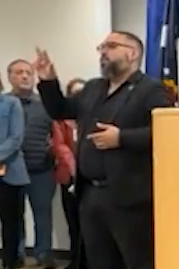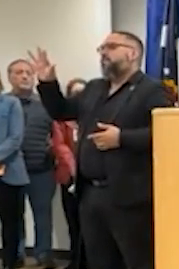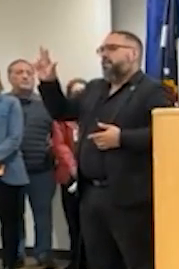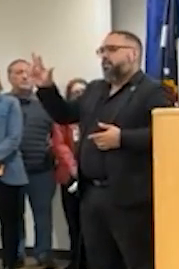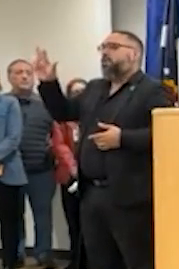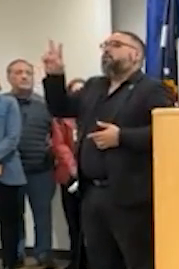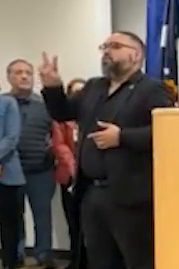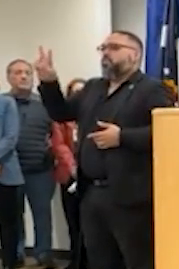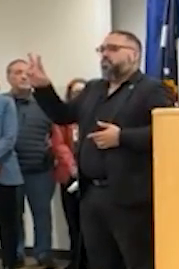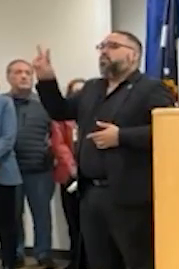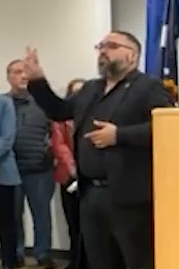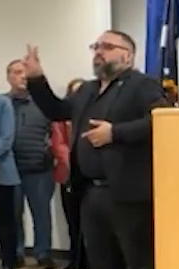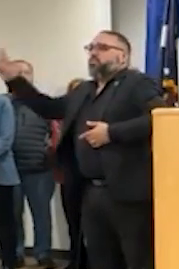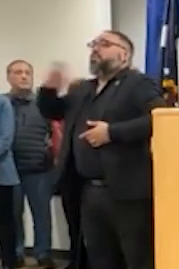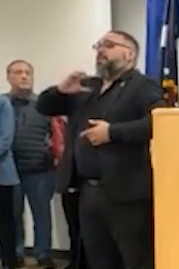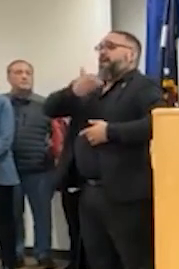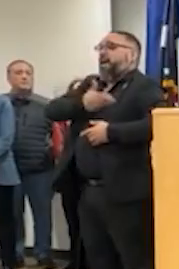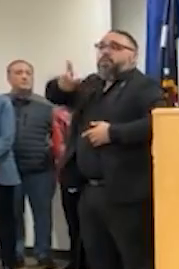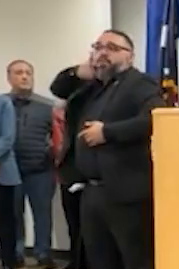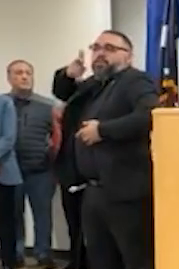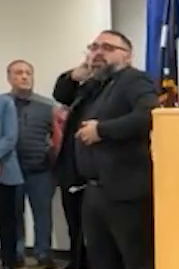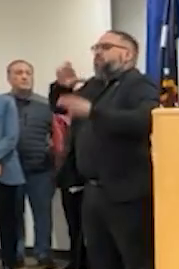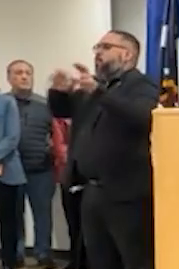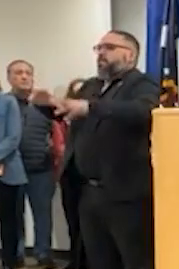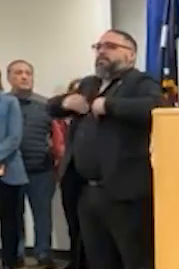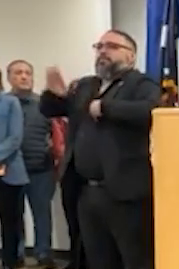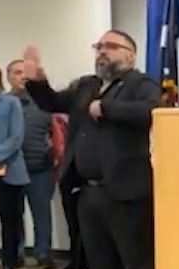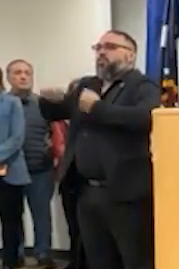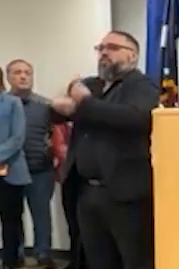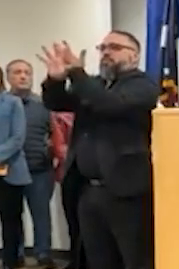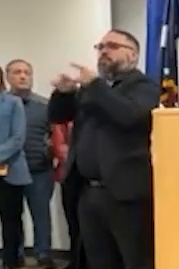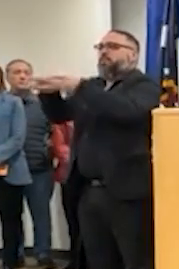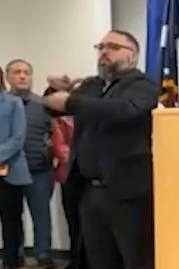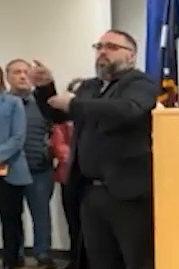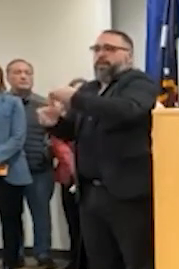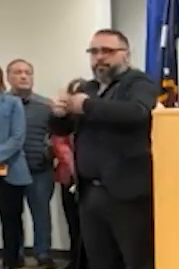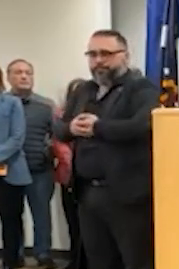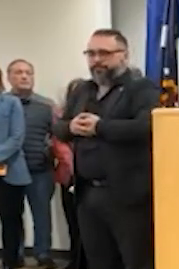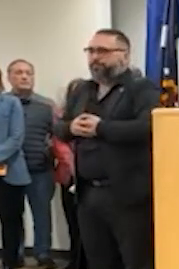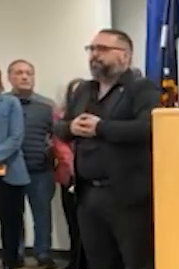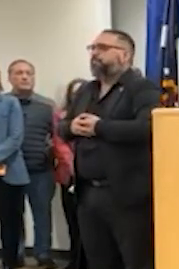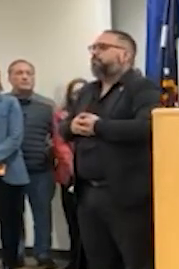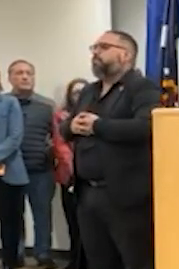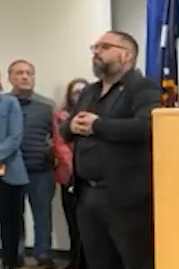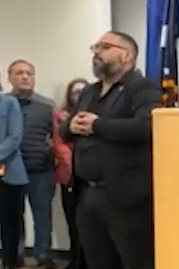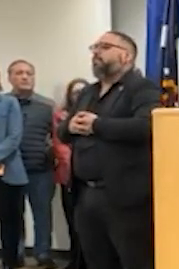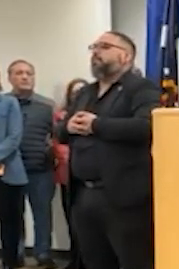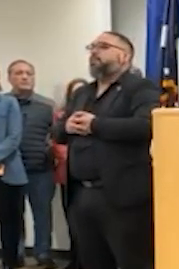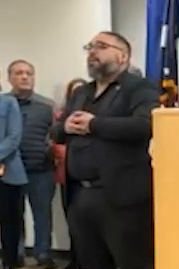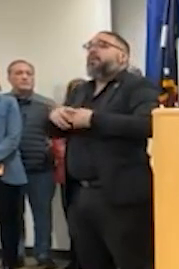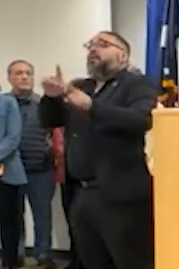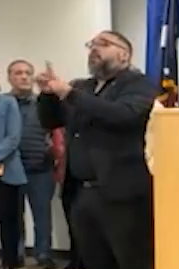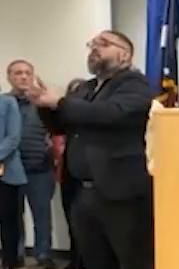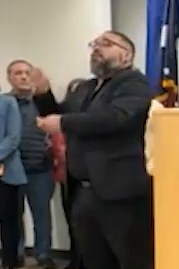210-353-2222. Our energy advisors will be taking calls throughout the weekend. I would also encourage anyone who